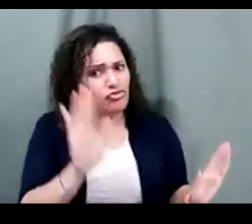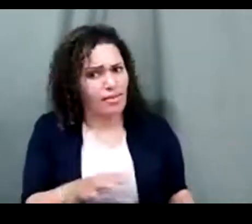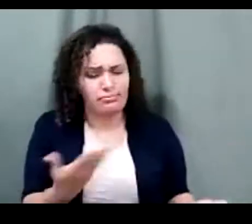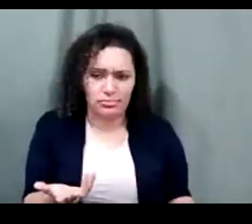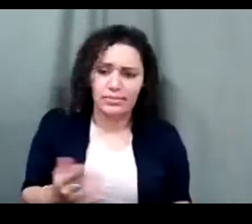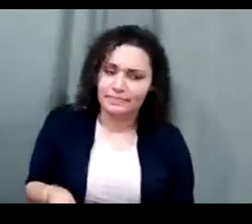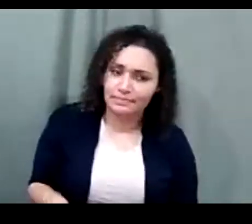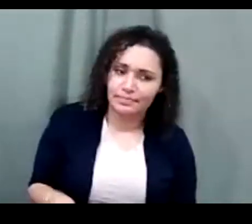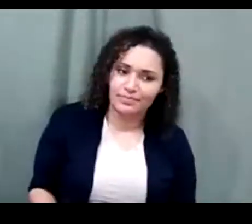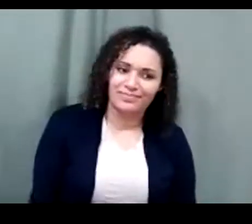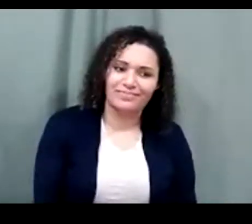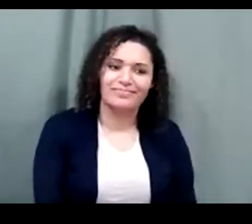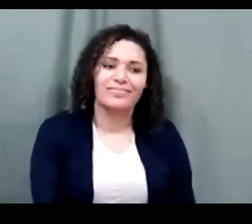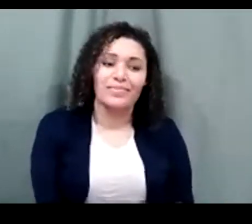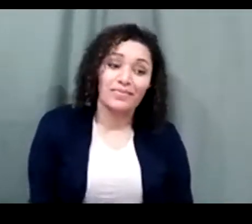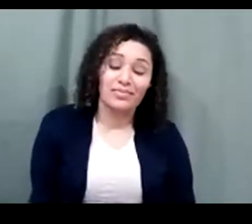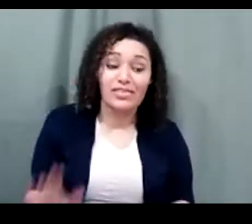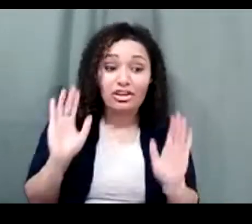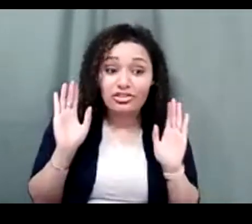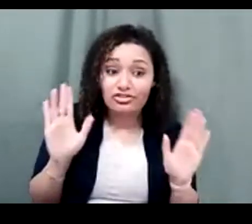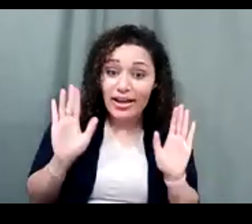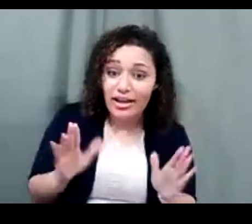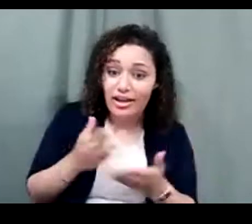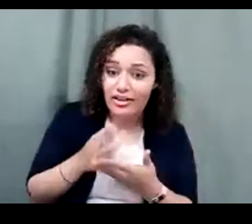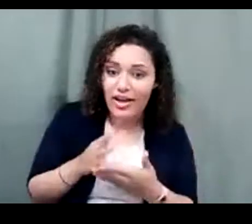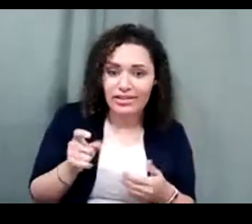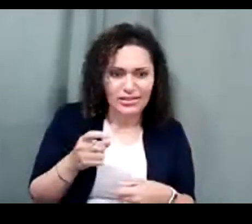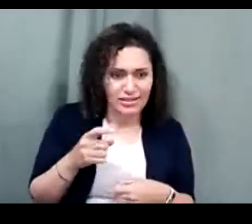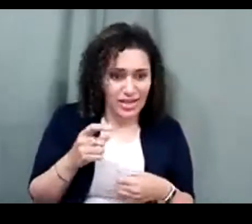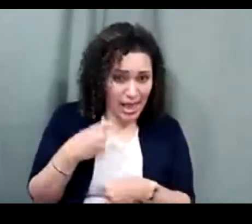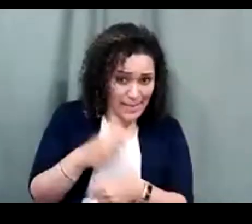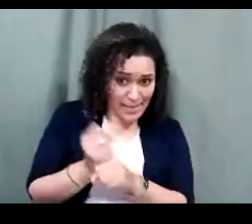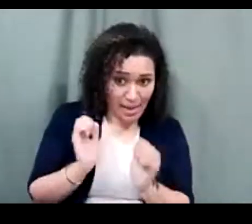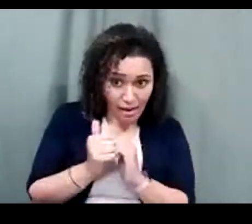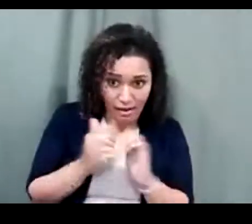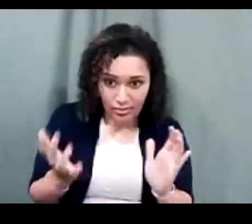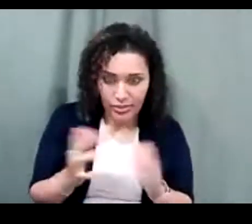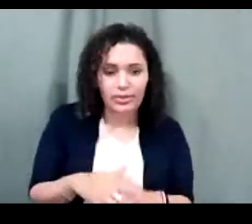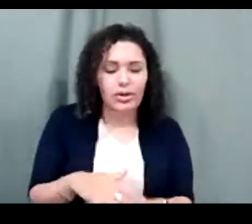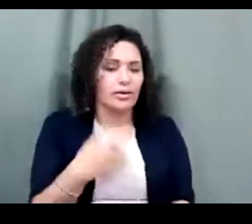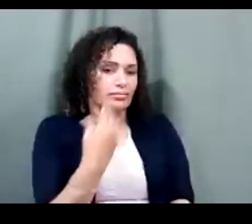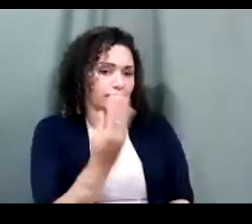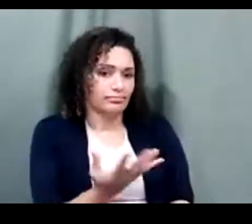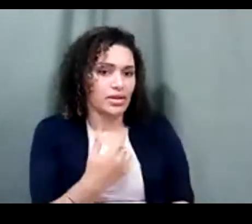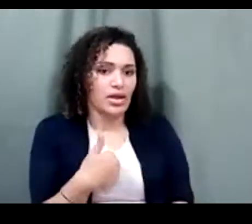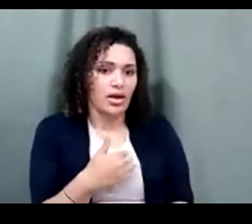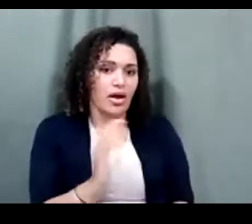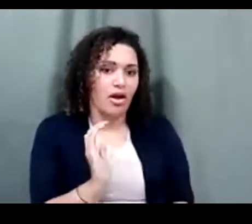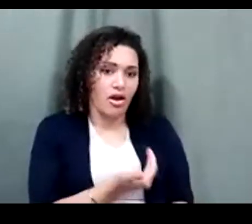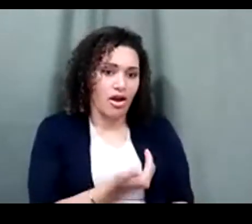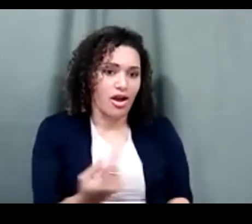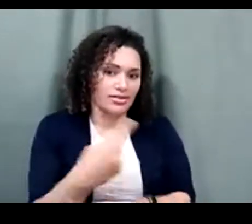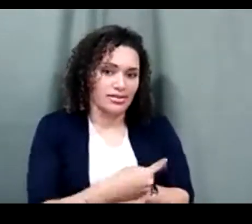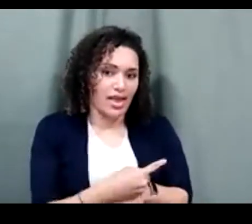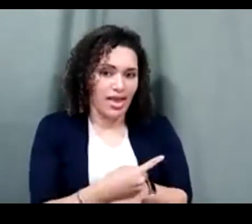day. So great. All right. So how do we make it? What's that? You want to start? And I just want to say, we also spent our day with the wines